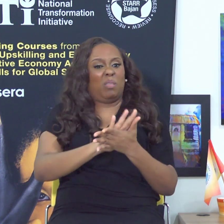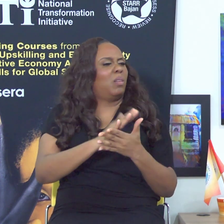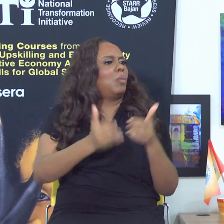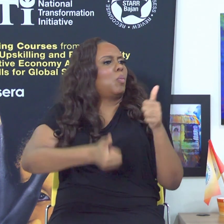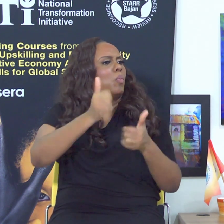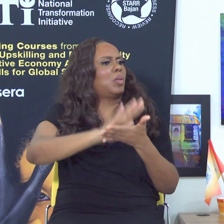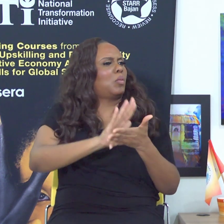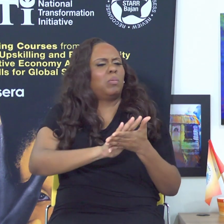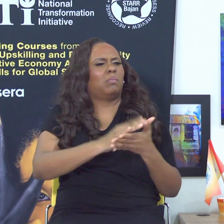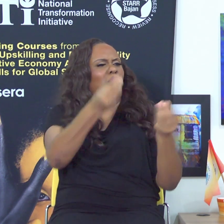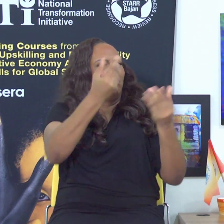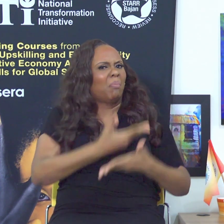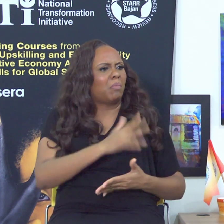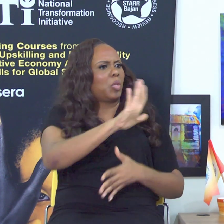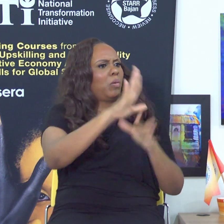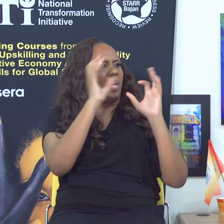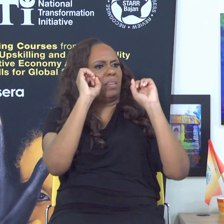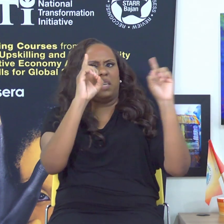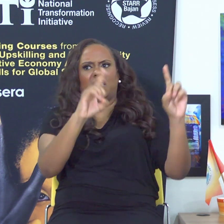education?